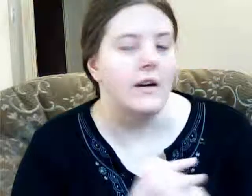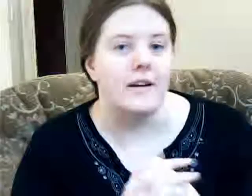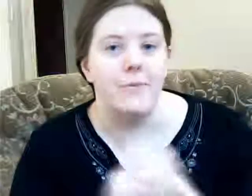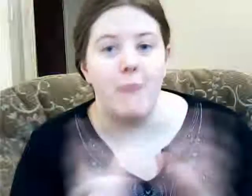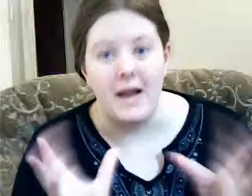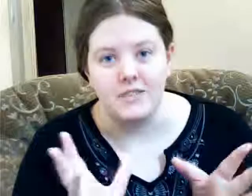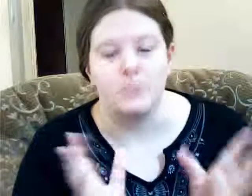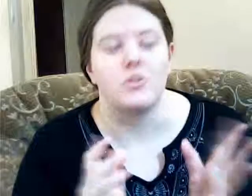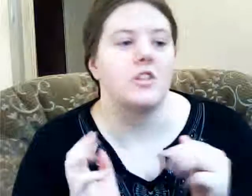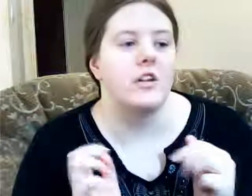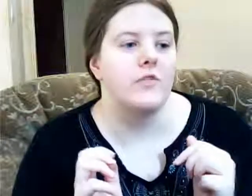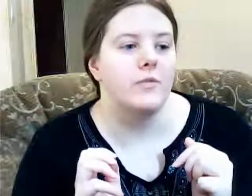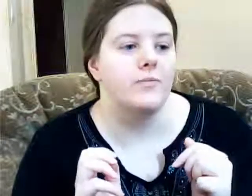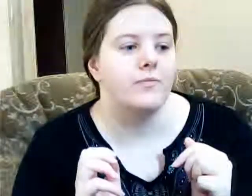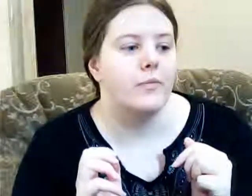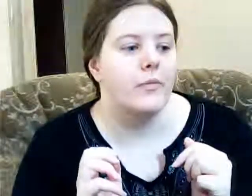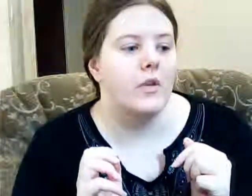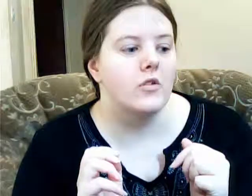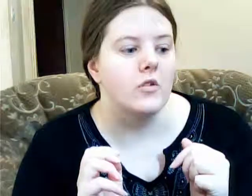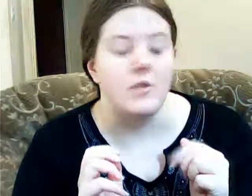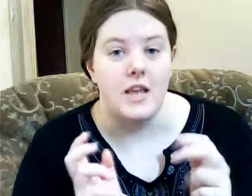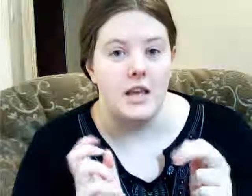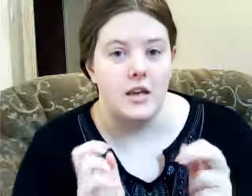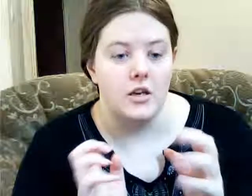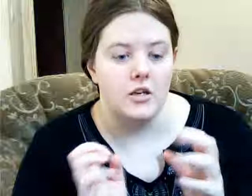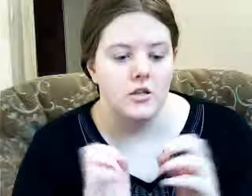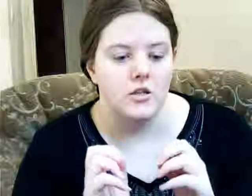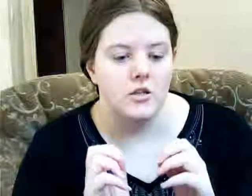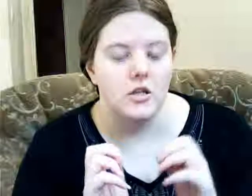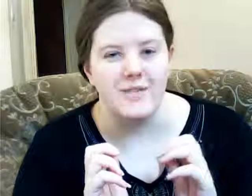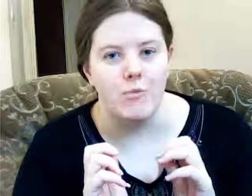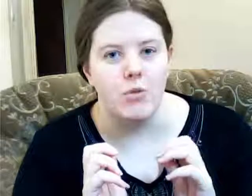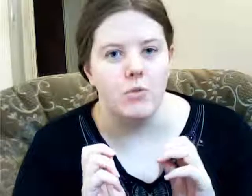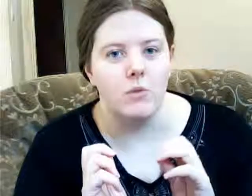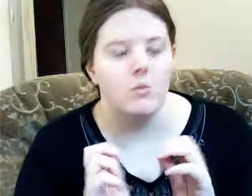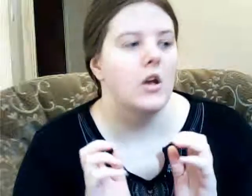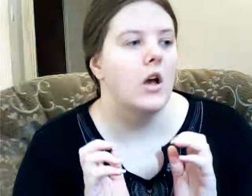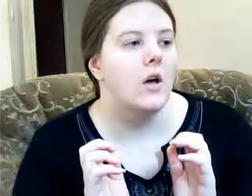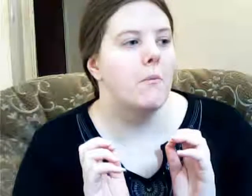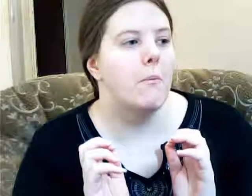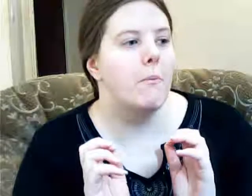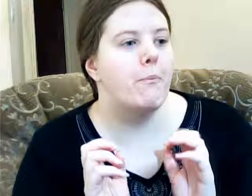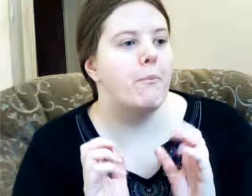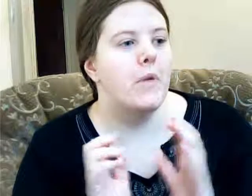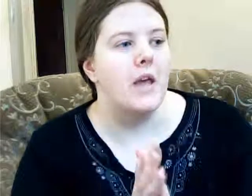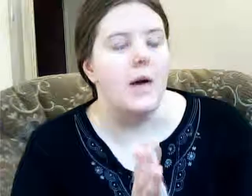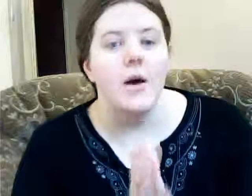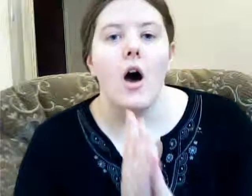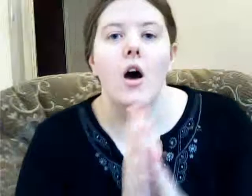started pay someone to deliver so yeah but yeah um